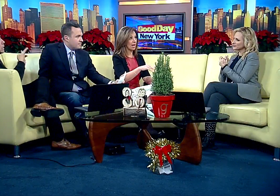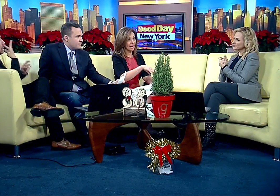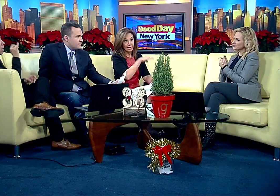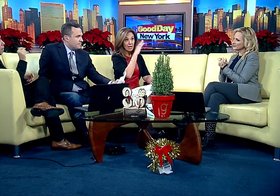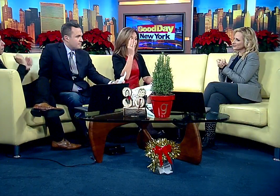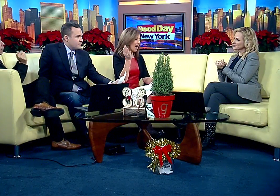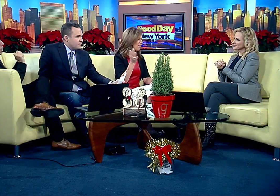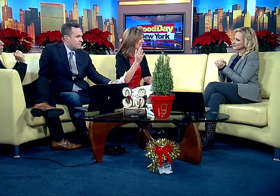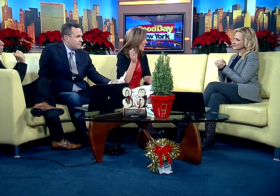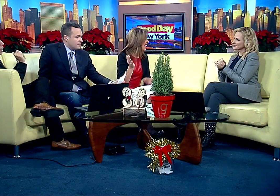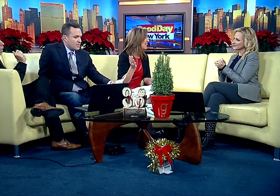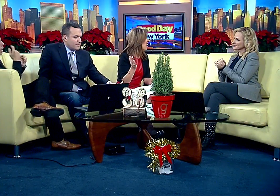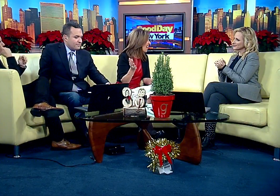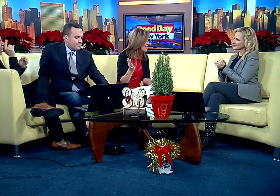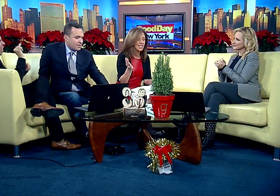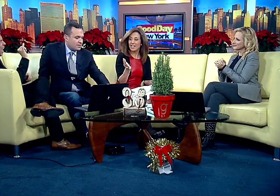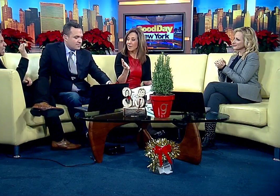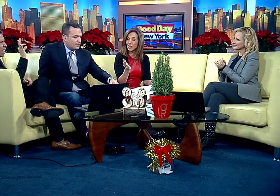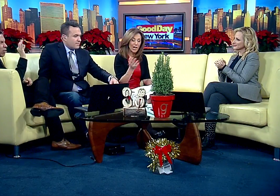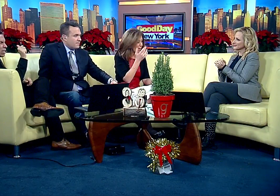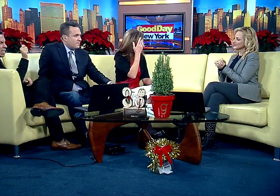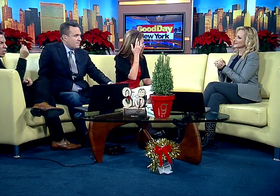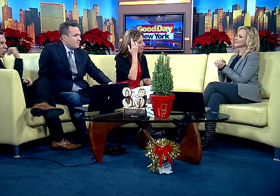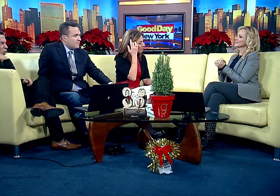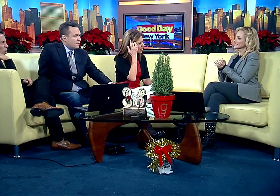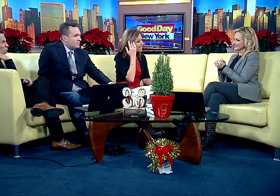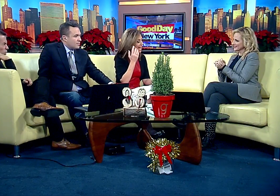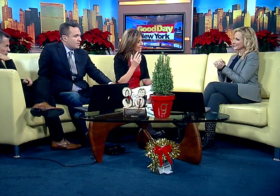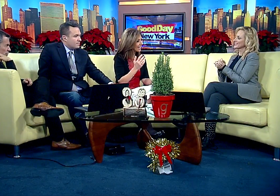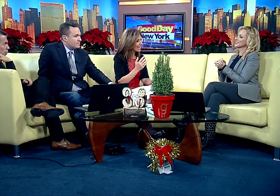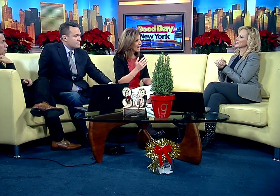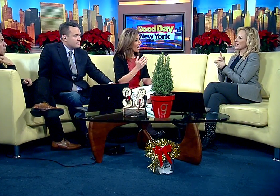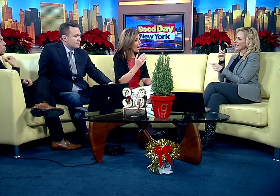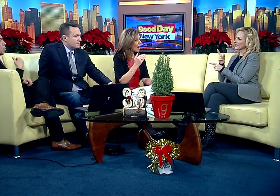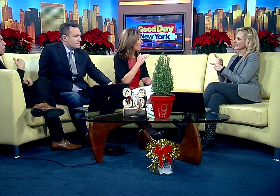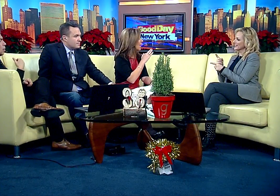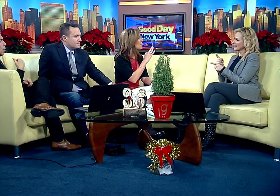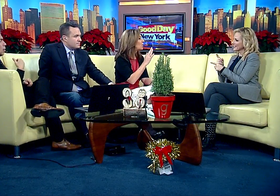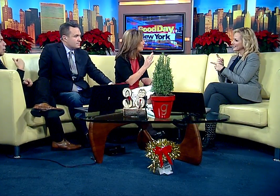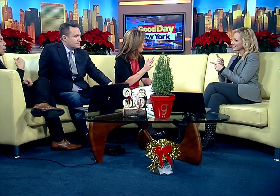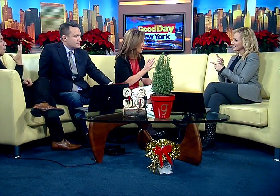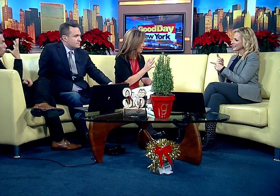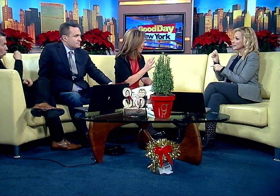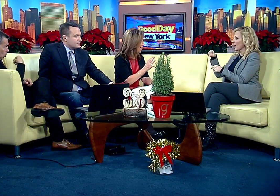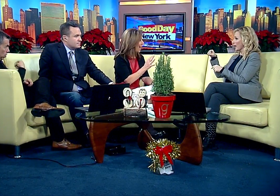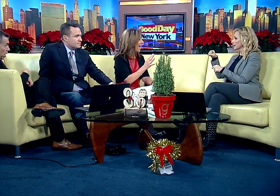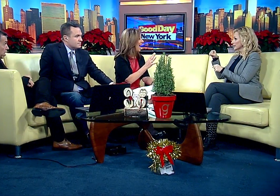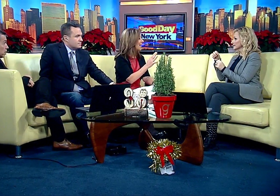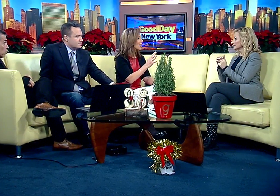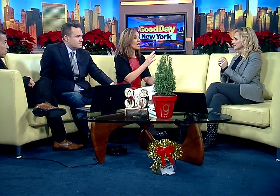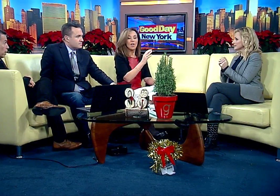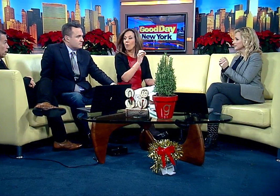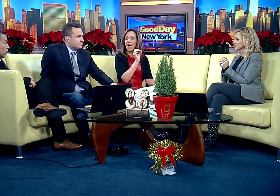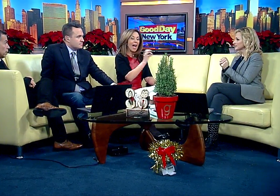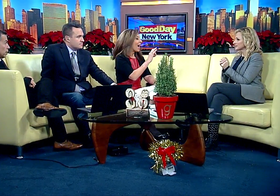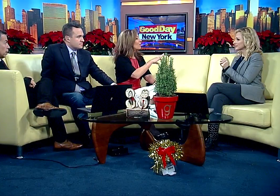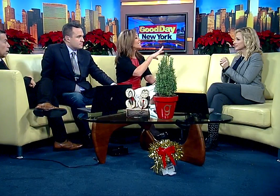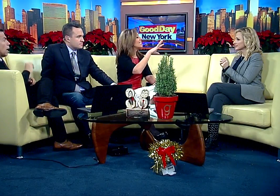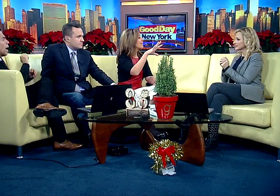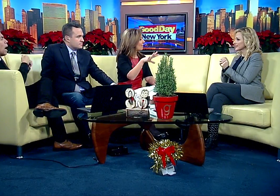play, I'm thinking like 9 or 10 years ago. I don't remember exactly. Beautiful. Yeah, it's a great play. How is it different